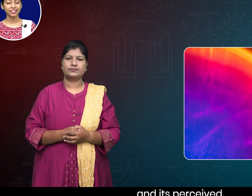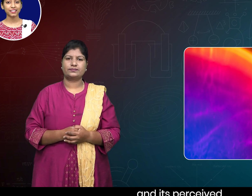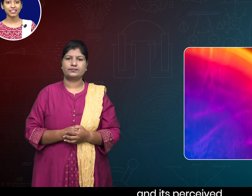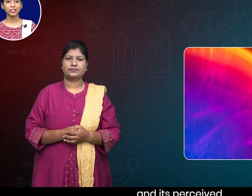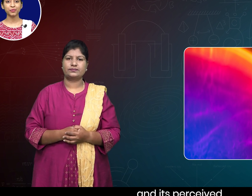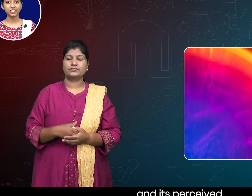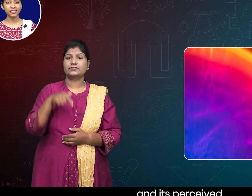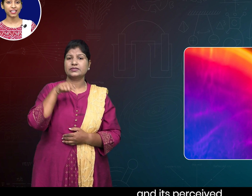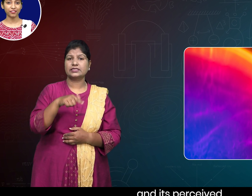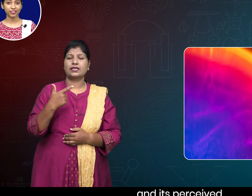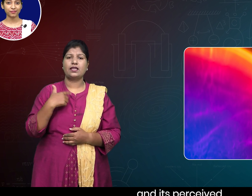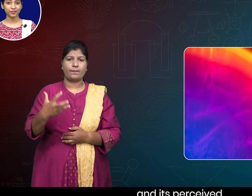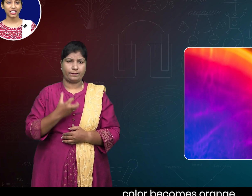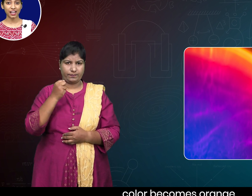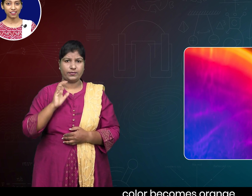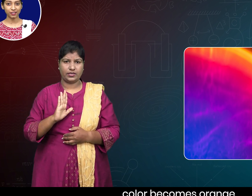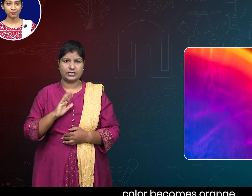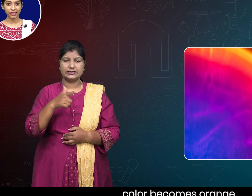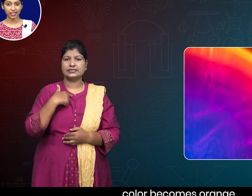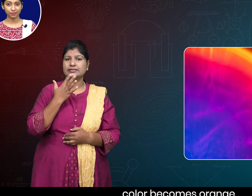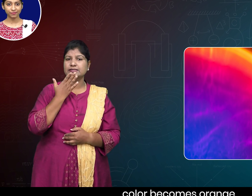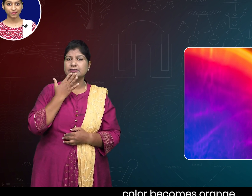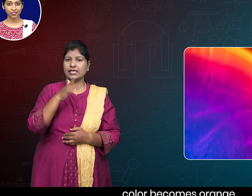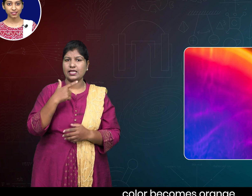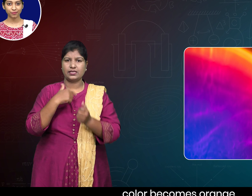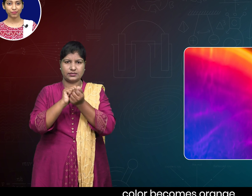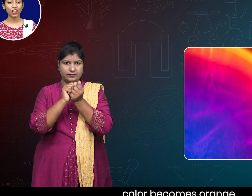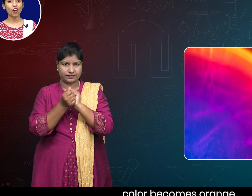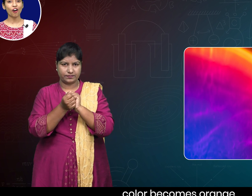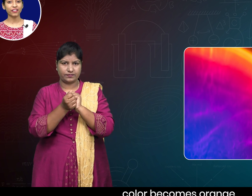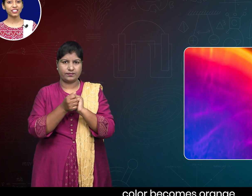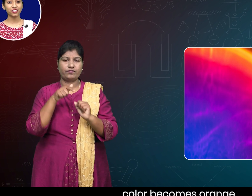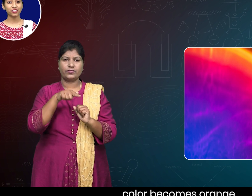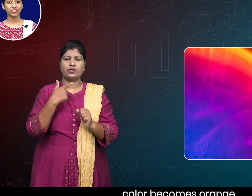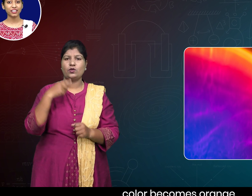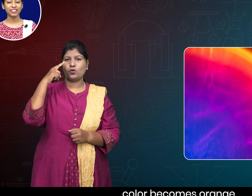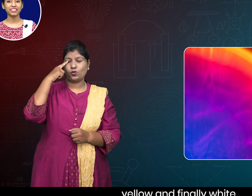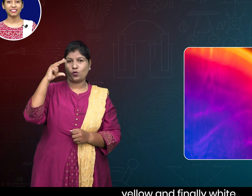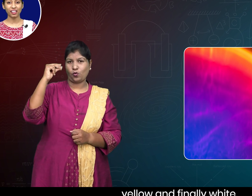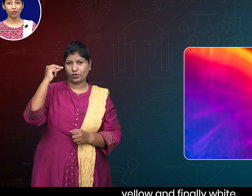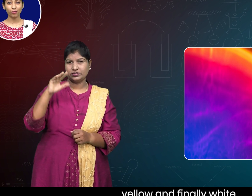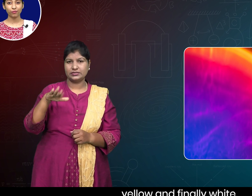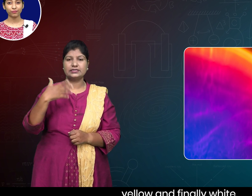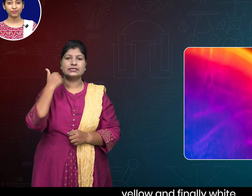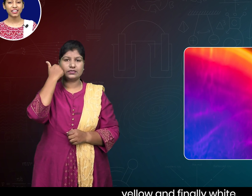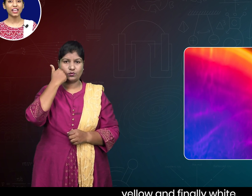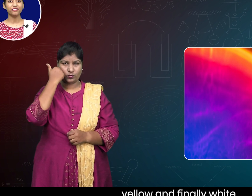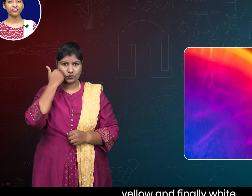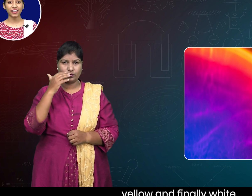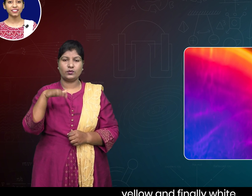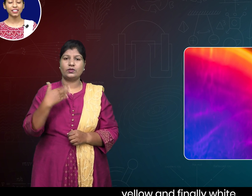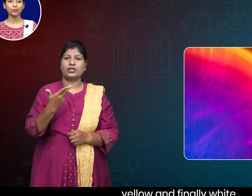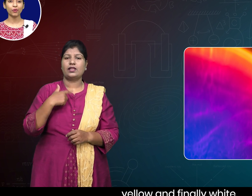and its perceived color becomes orange, yellow,